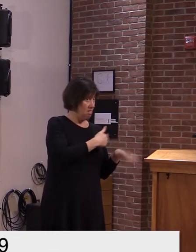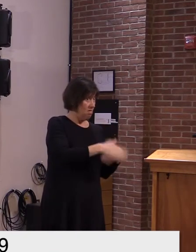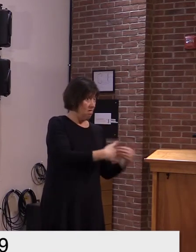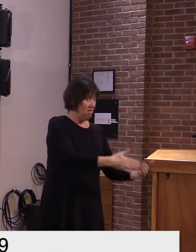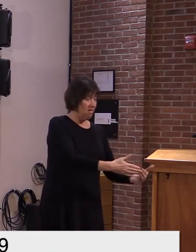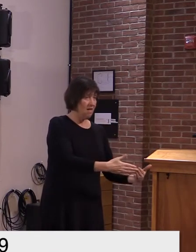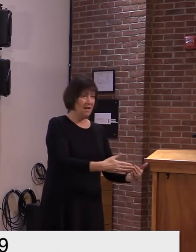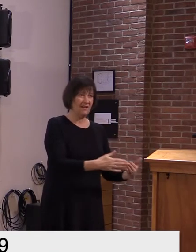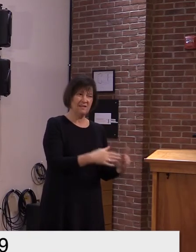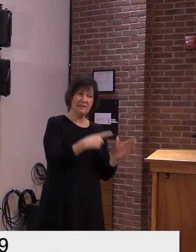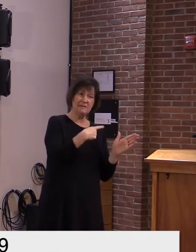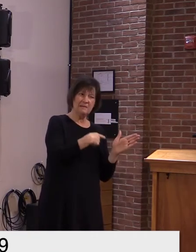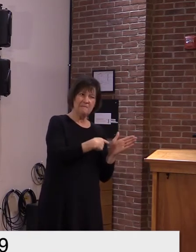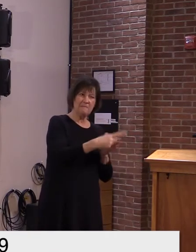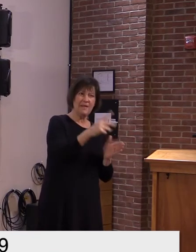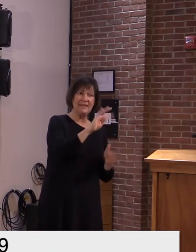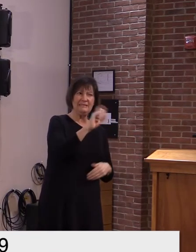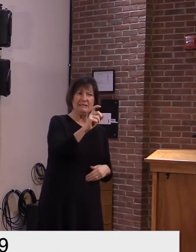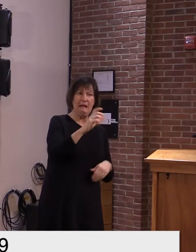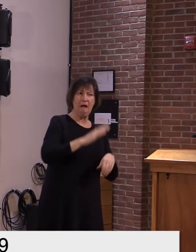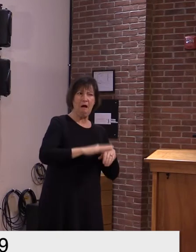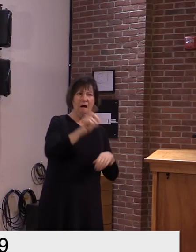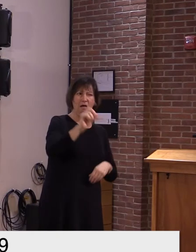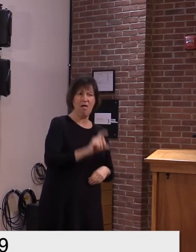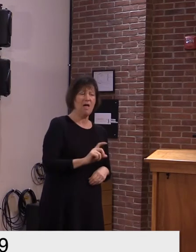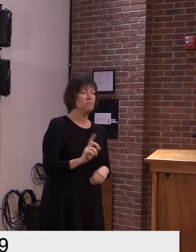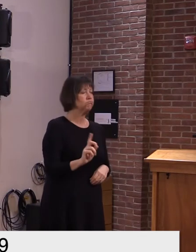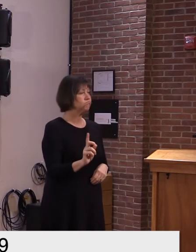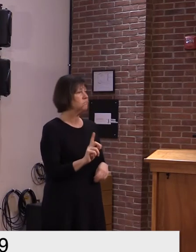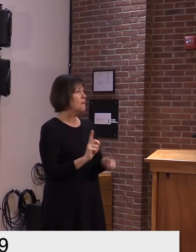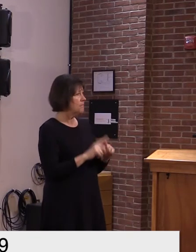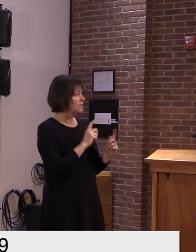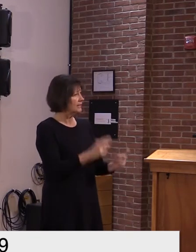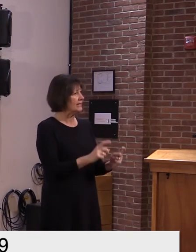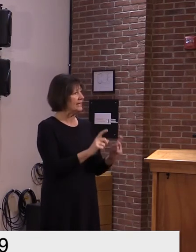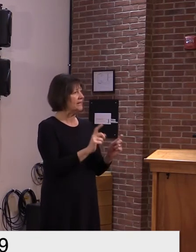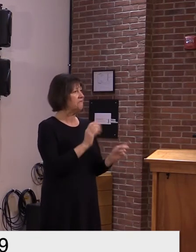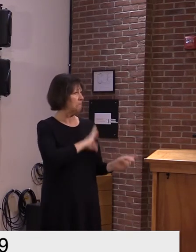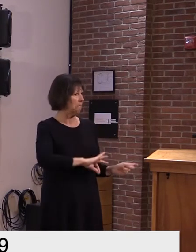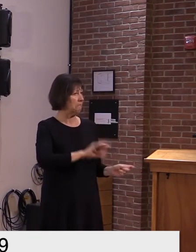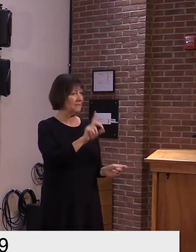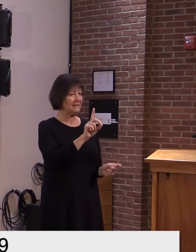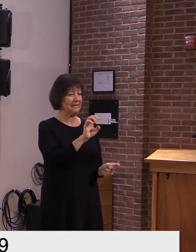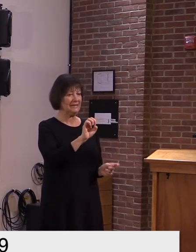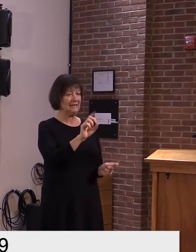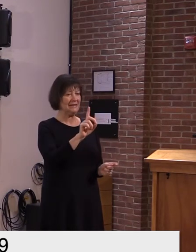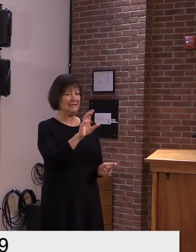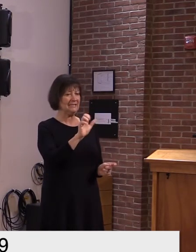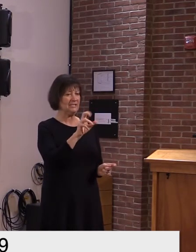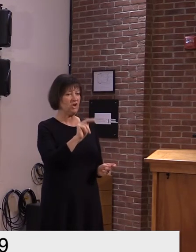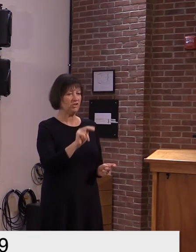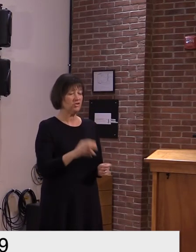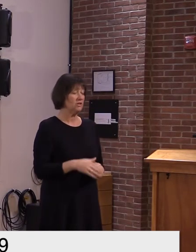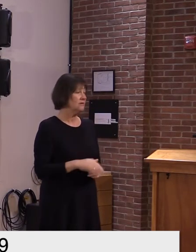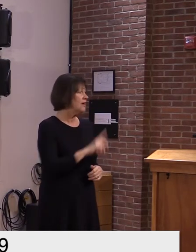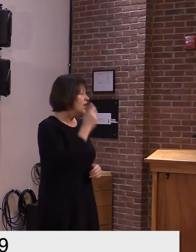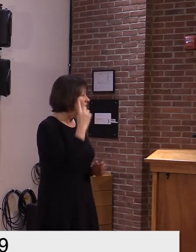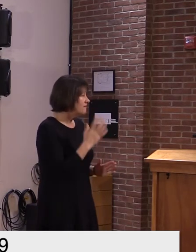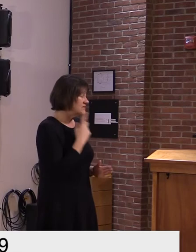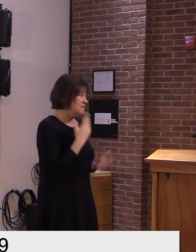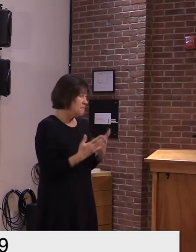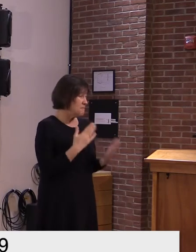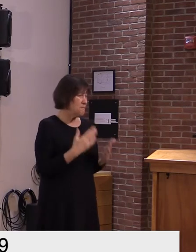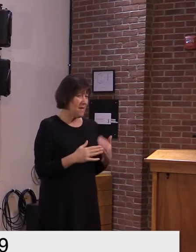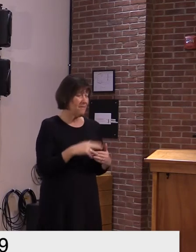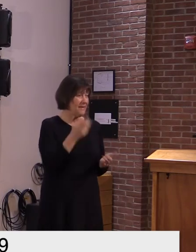you don't have to pay taxes on it, but you do get the deduction. Secretary Curley might have the answer, I'm not sure. Yeah, go